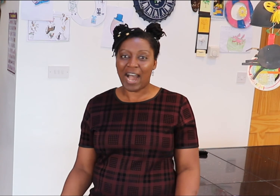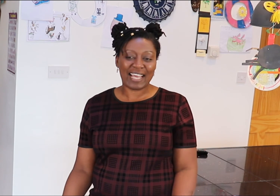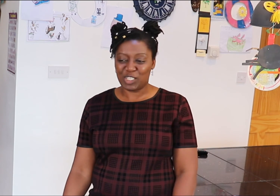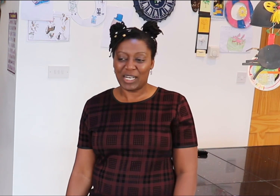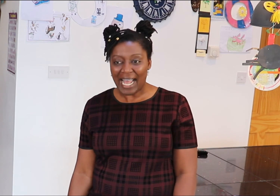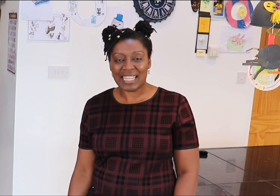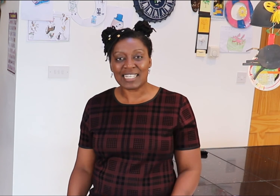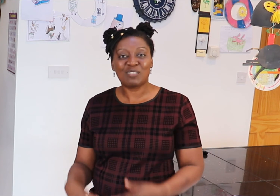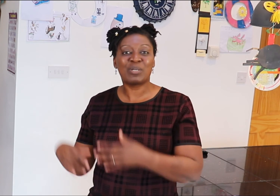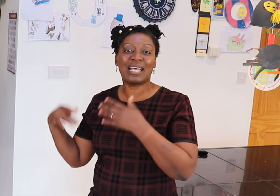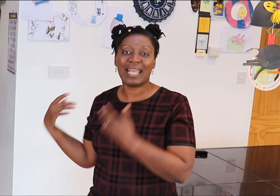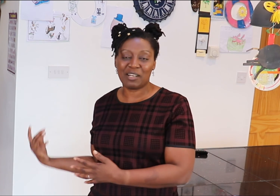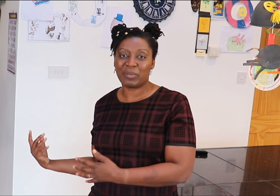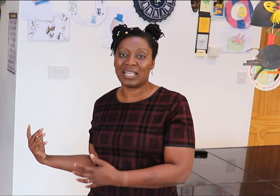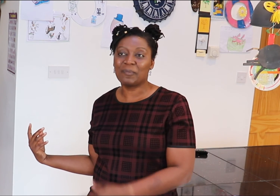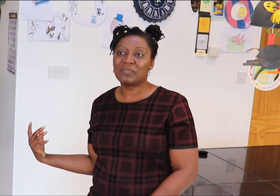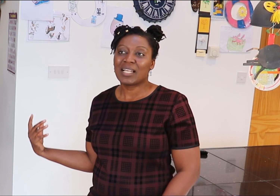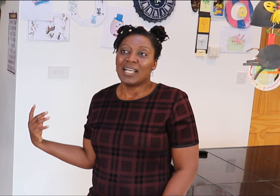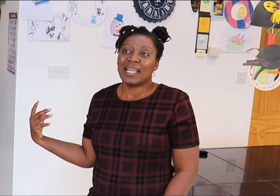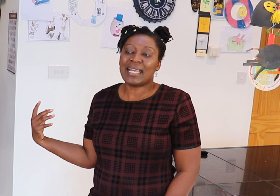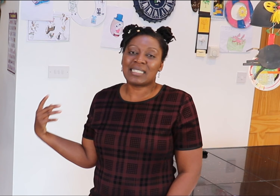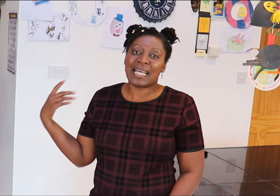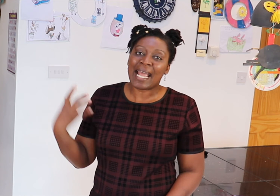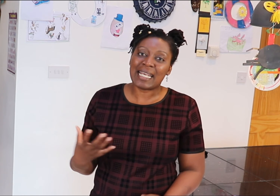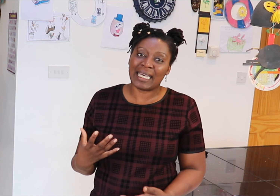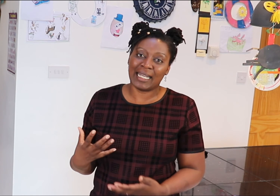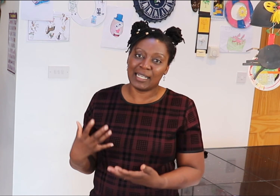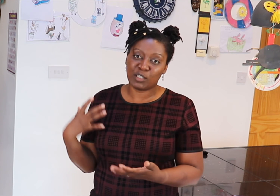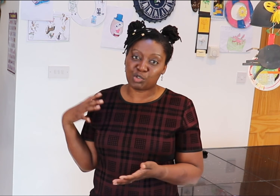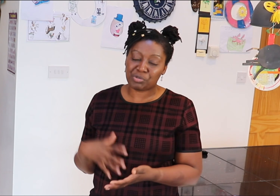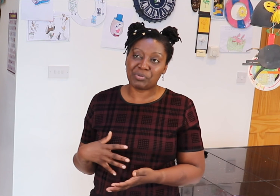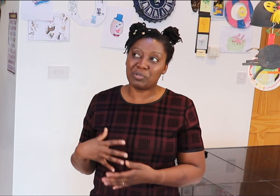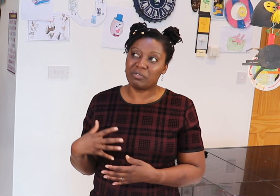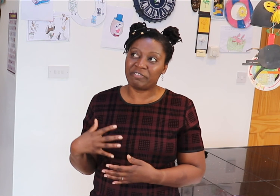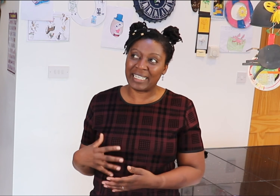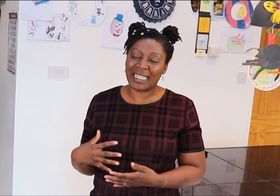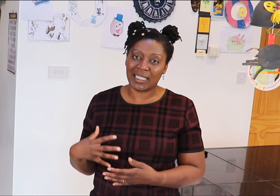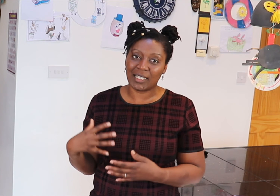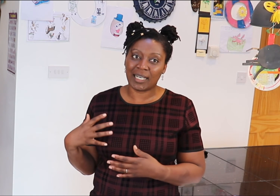why are you like this? But the inner being is taking the true feeling,